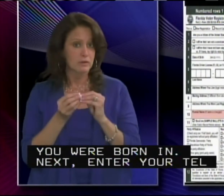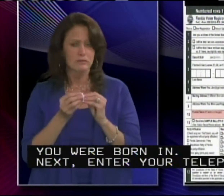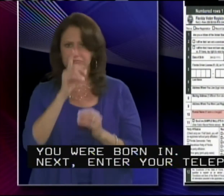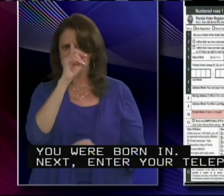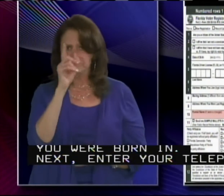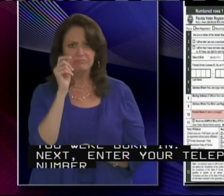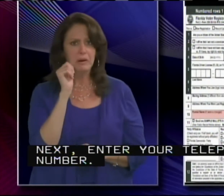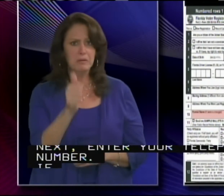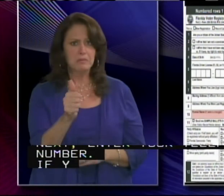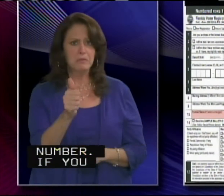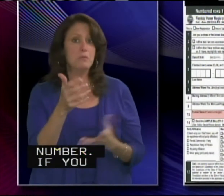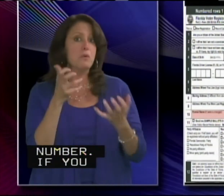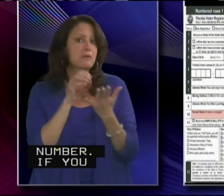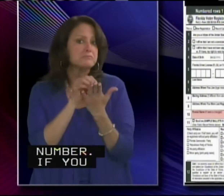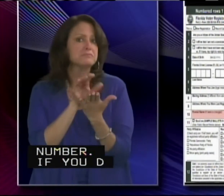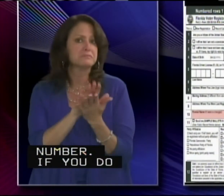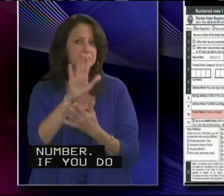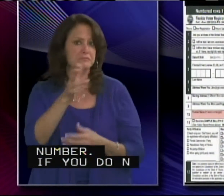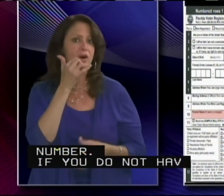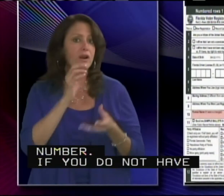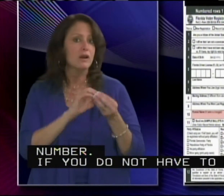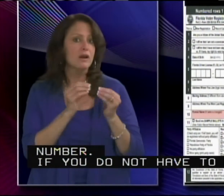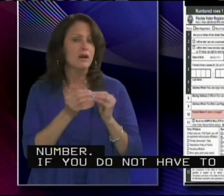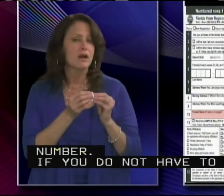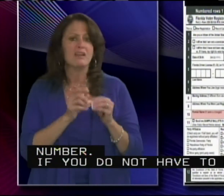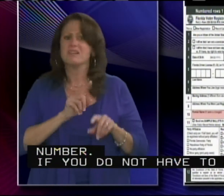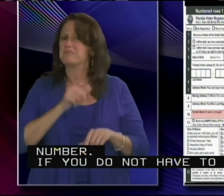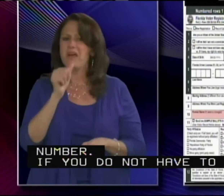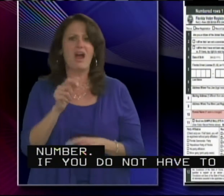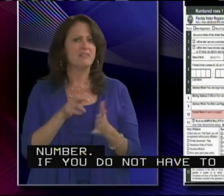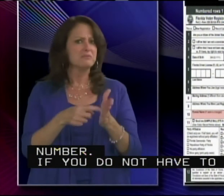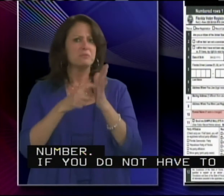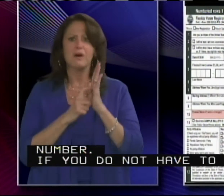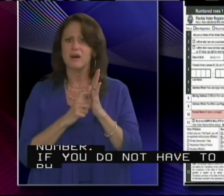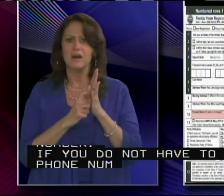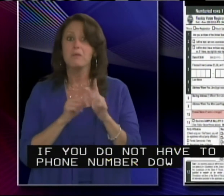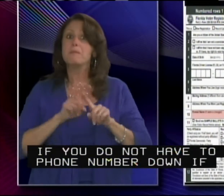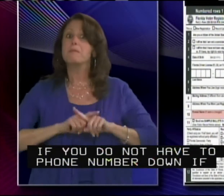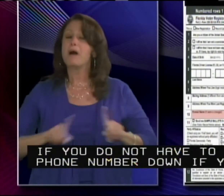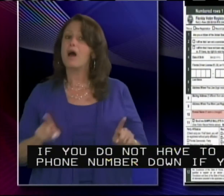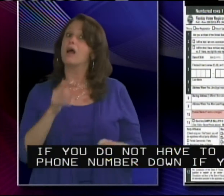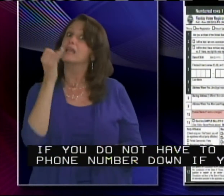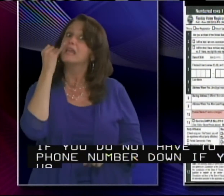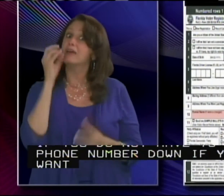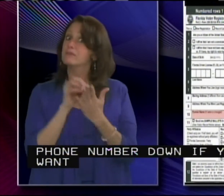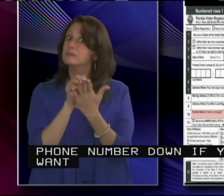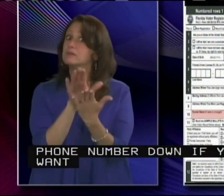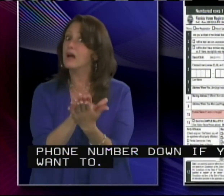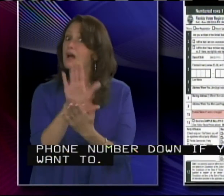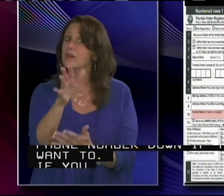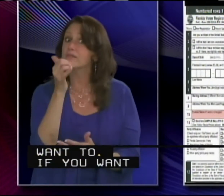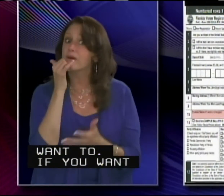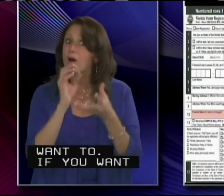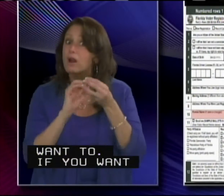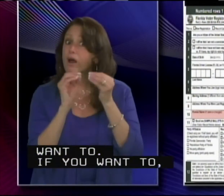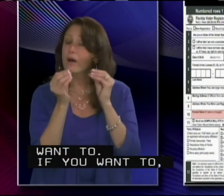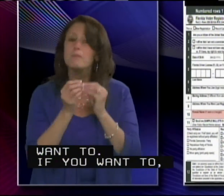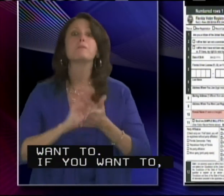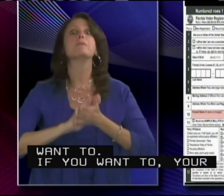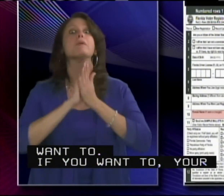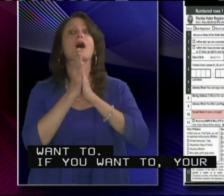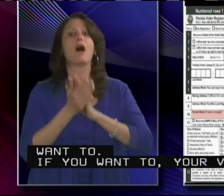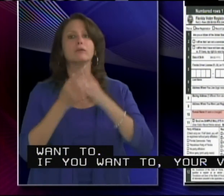put a phone number down if you don't want to. But if you do, your video phone number is fine to enter the way it